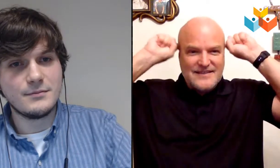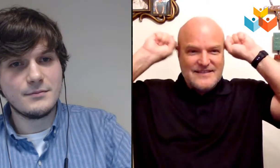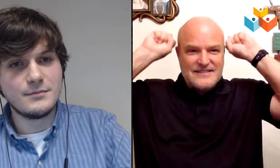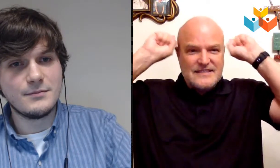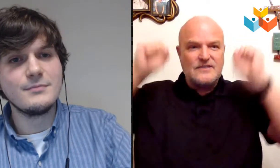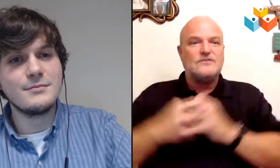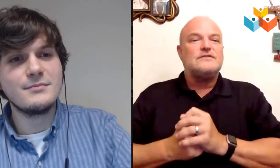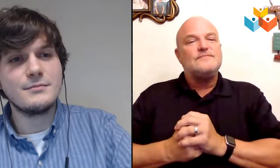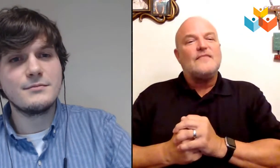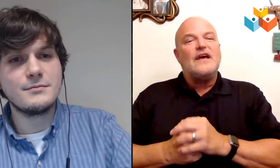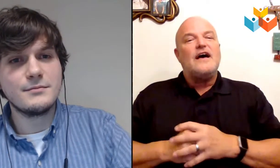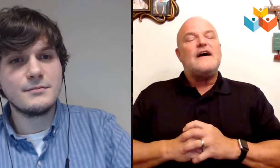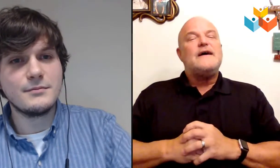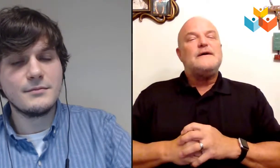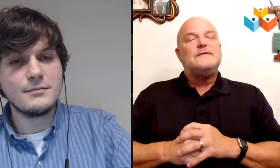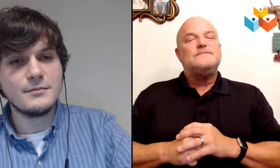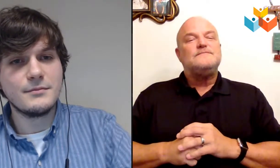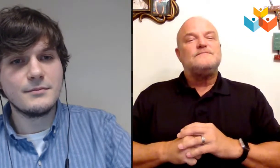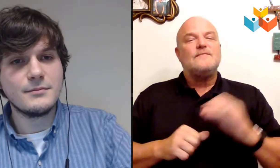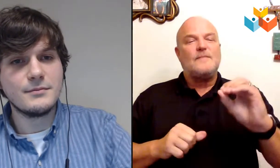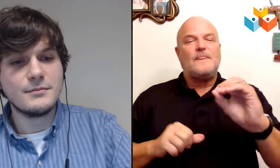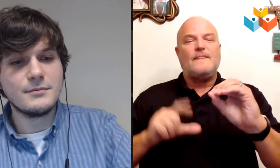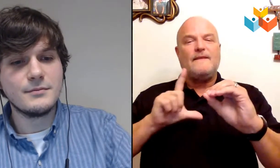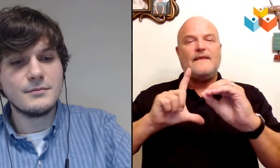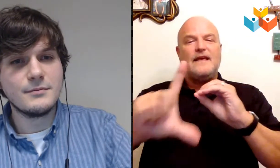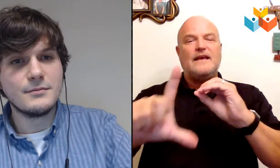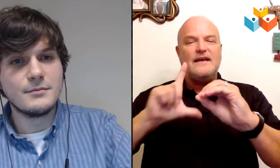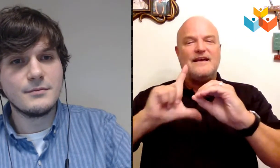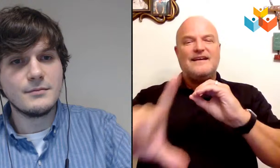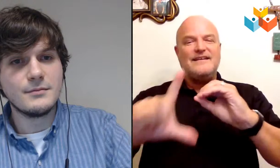Sears, Sears.